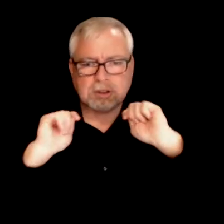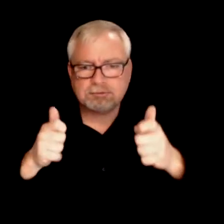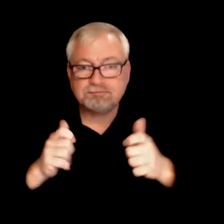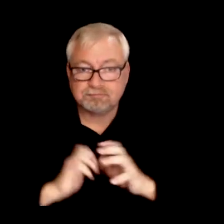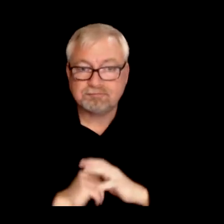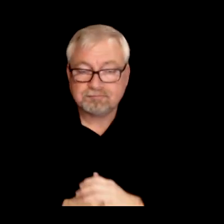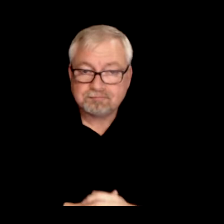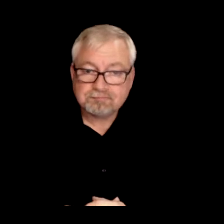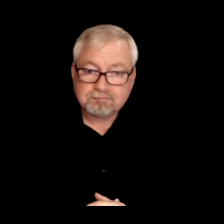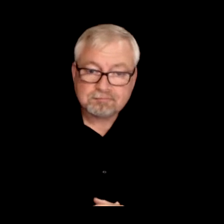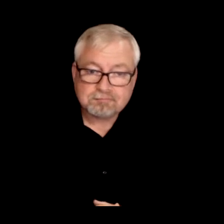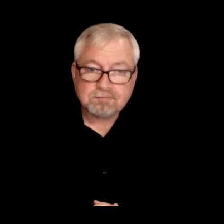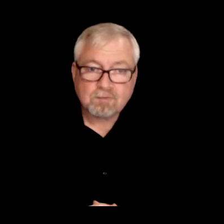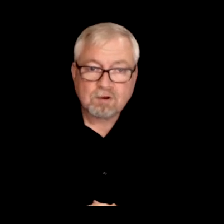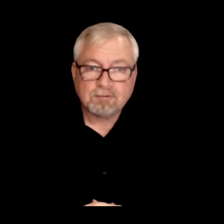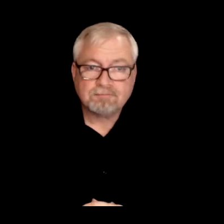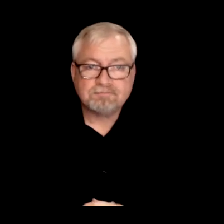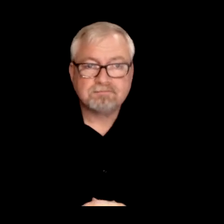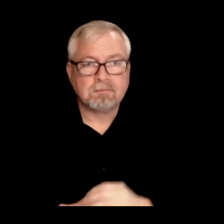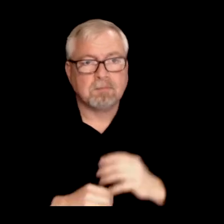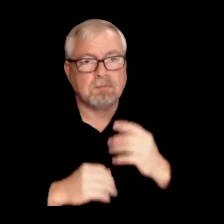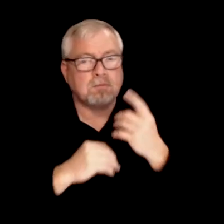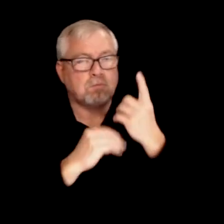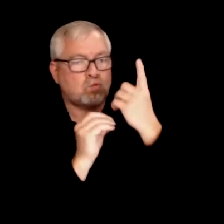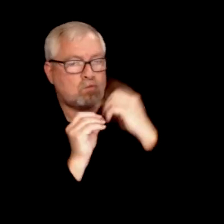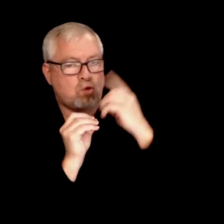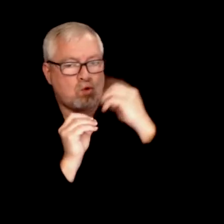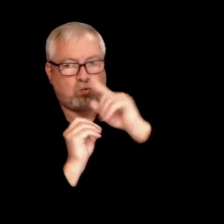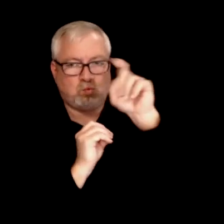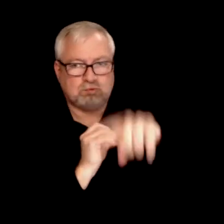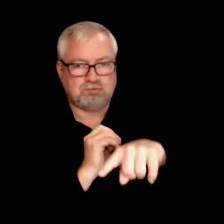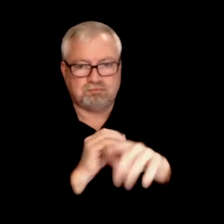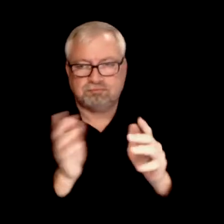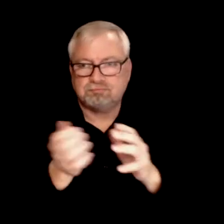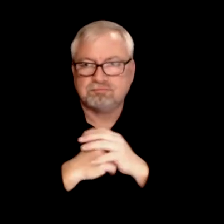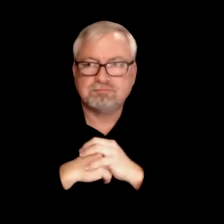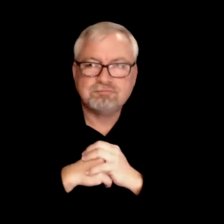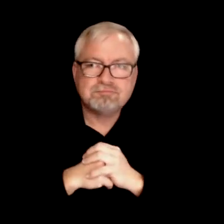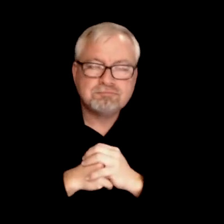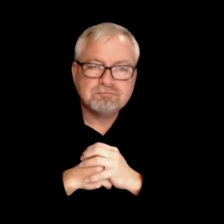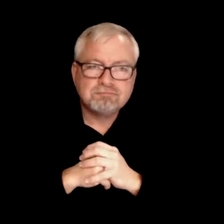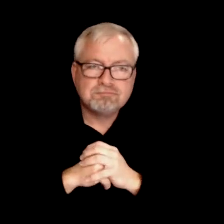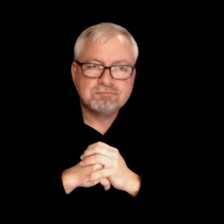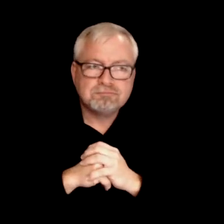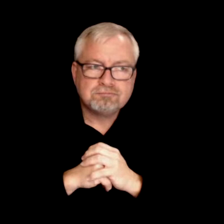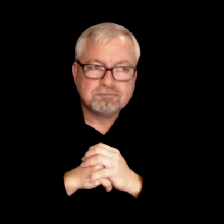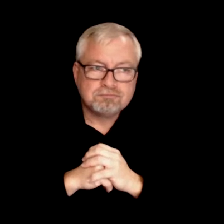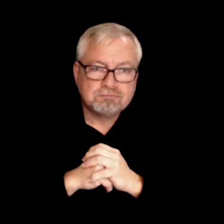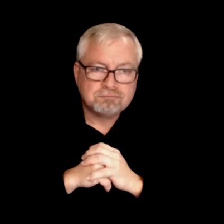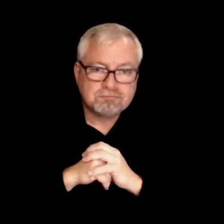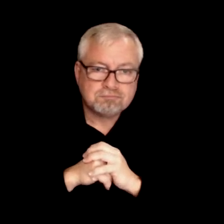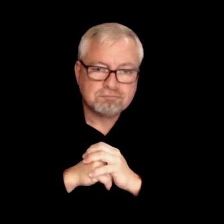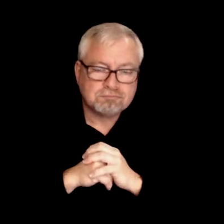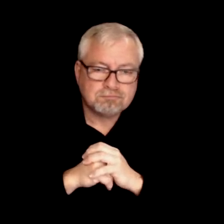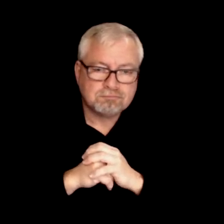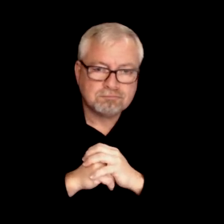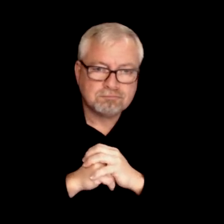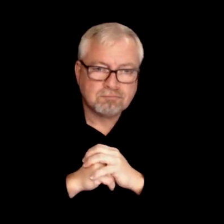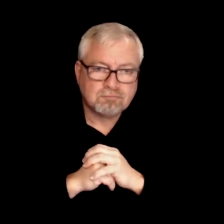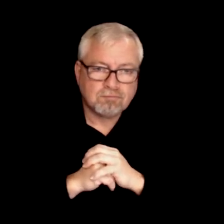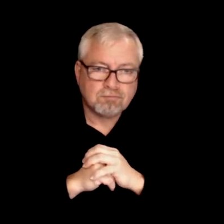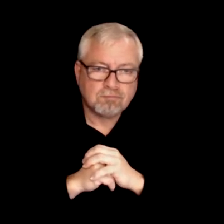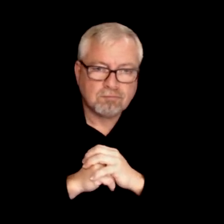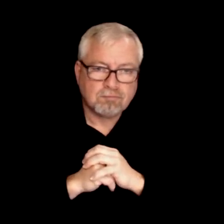Operator, we have time for one more question. All right, we have the line of Ms. Catherine Richard from Minnesota Public